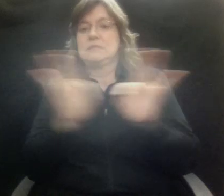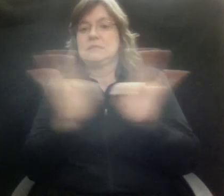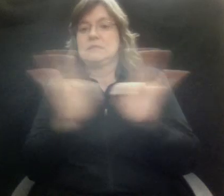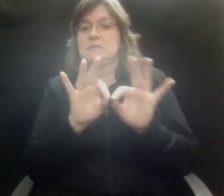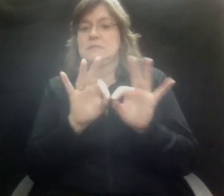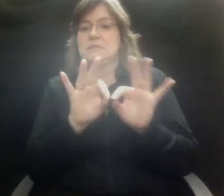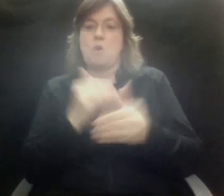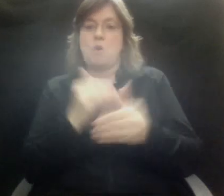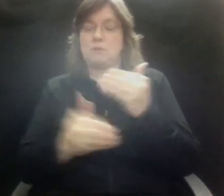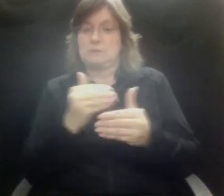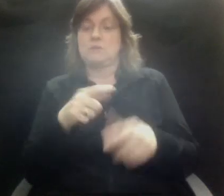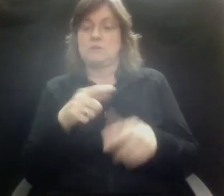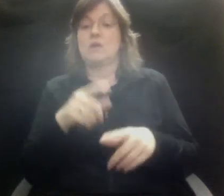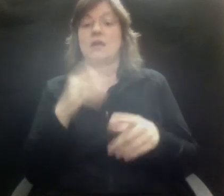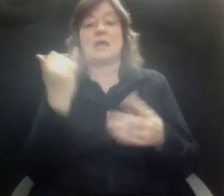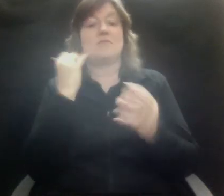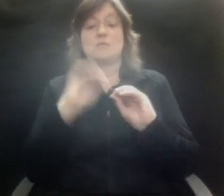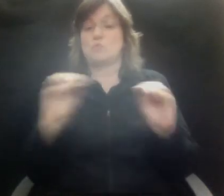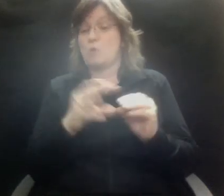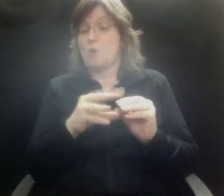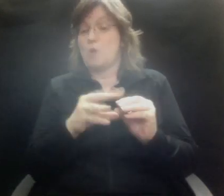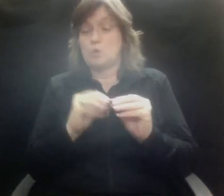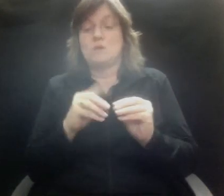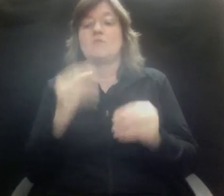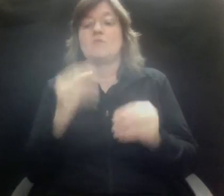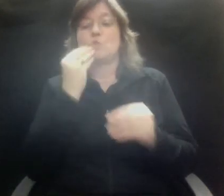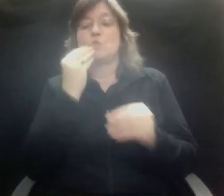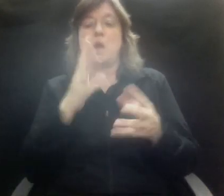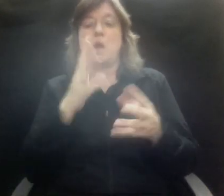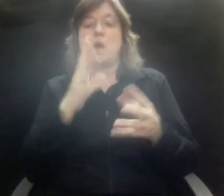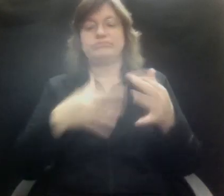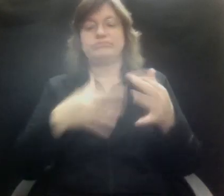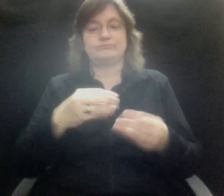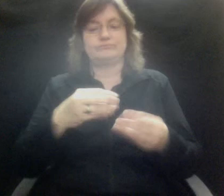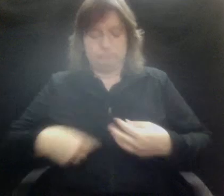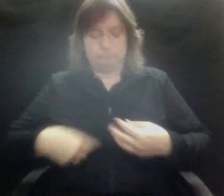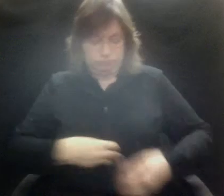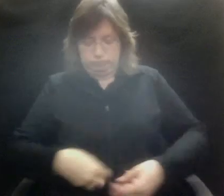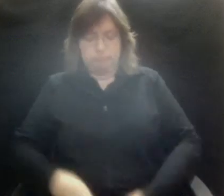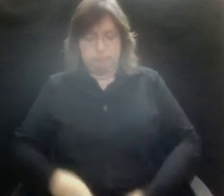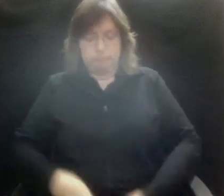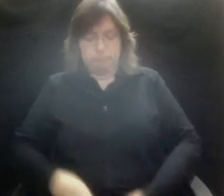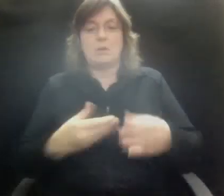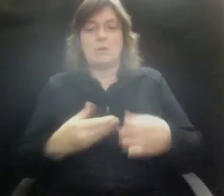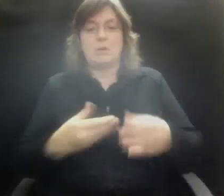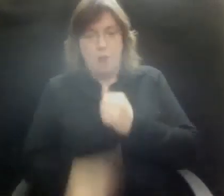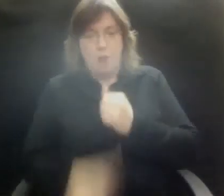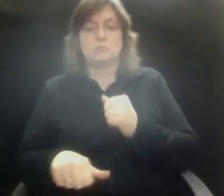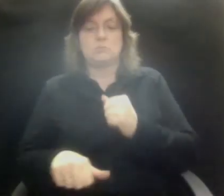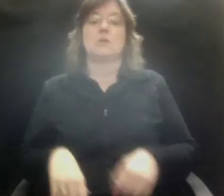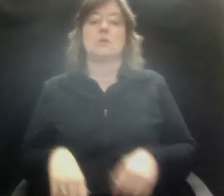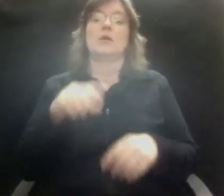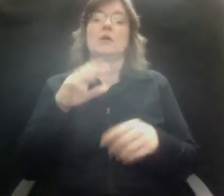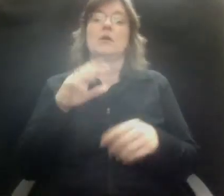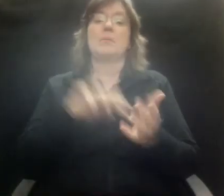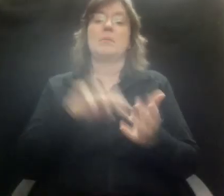would simply pass through your digestive system and out of your body. Absorption technically is going to involve moving the products of